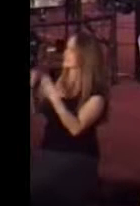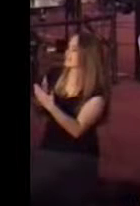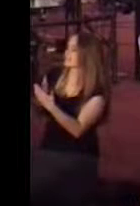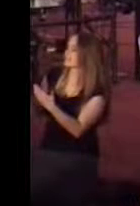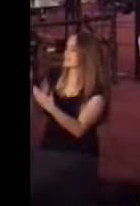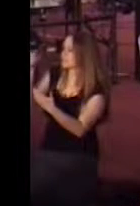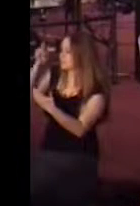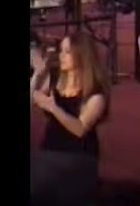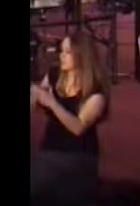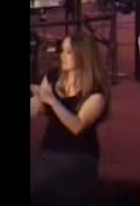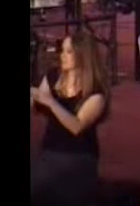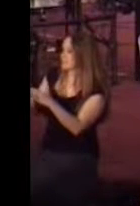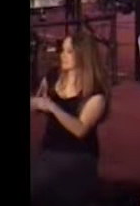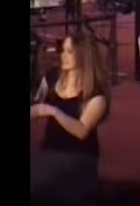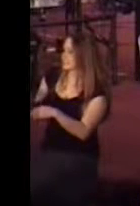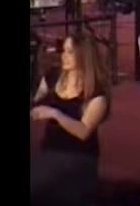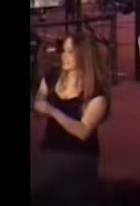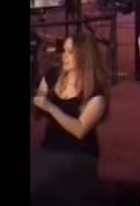needs being met.